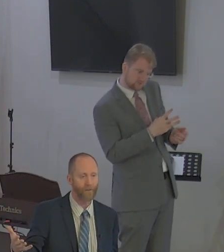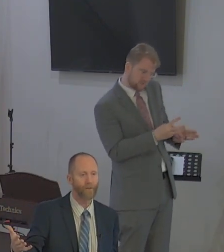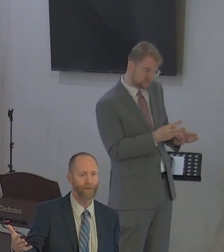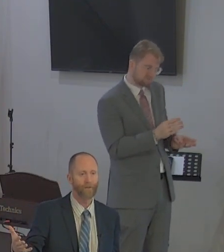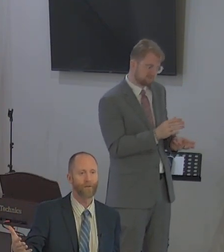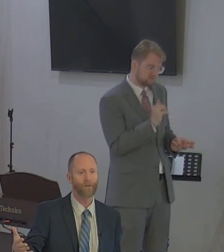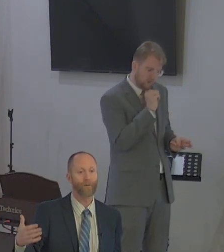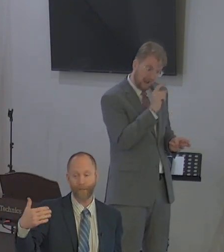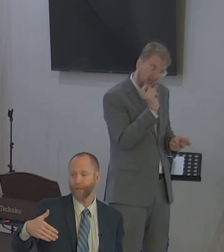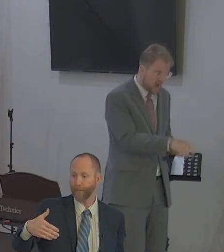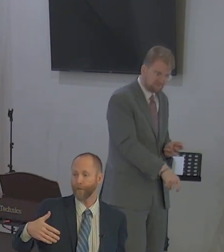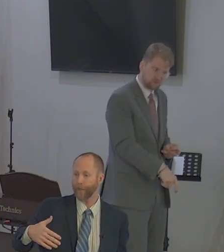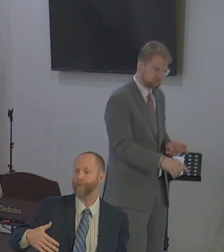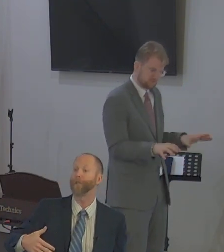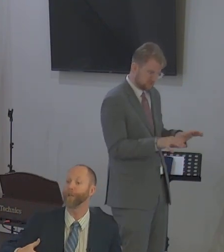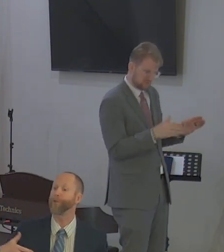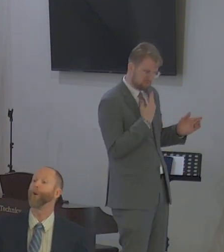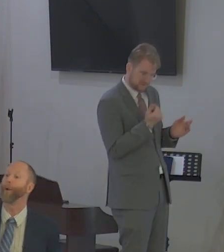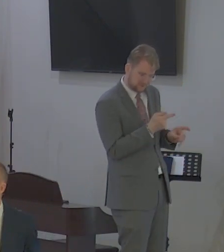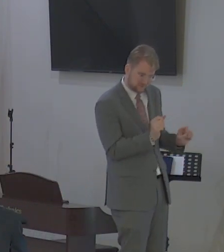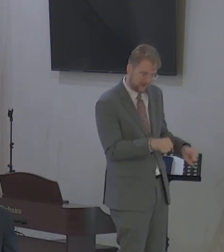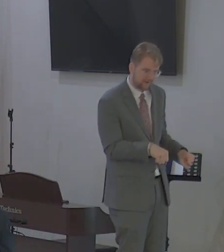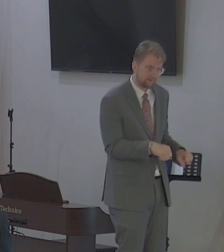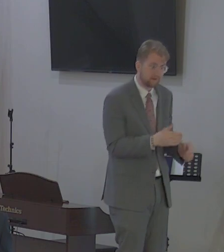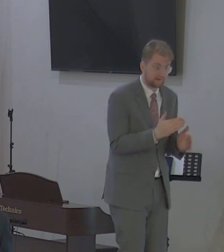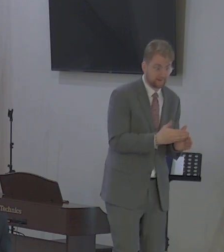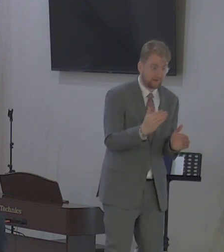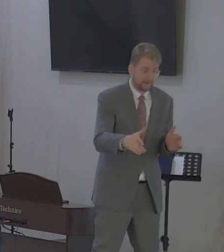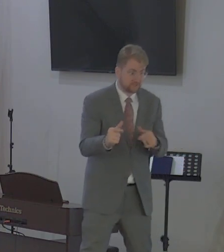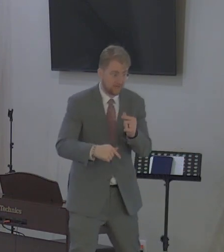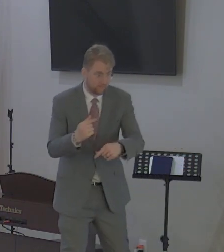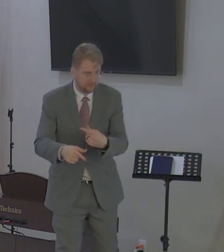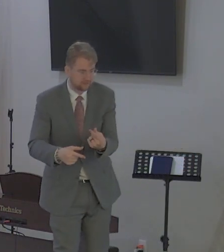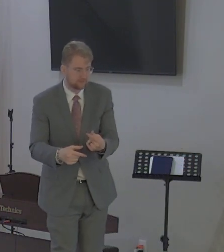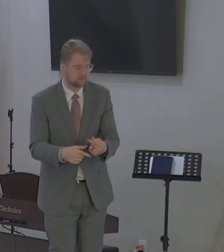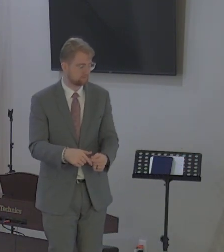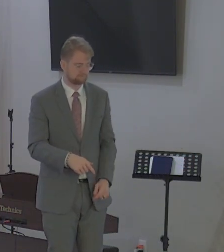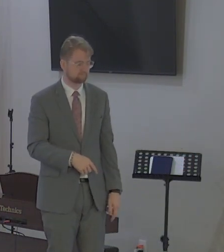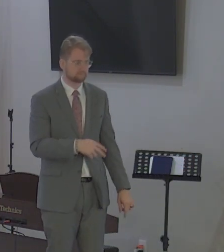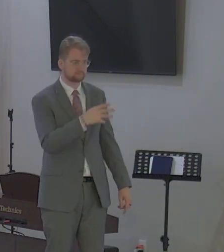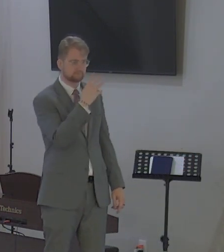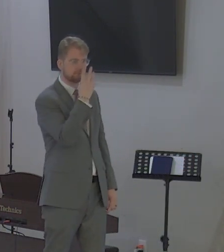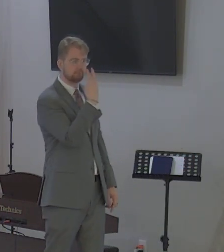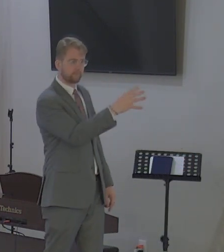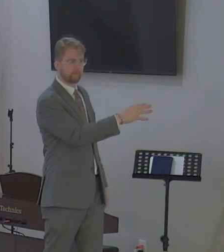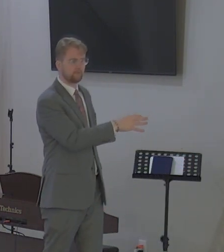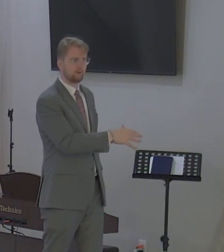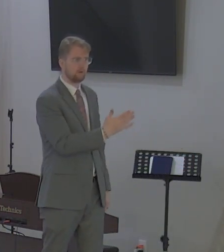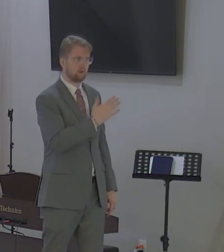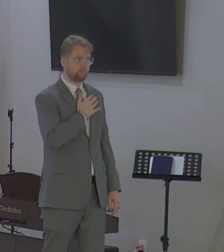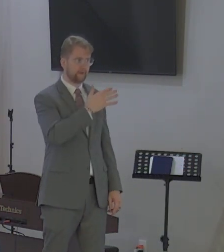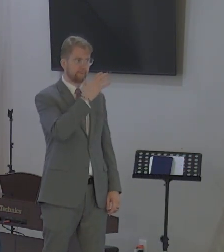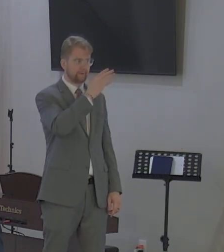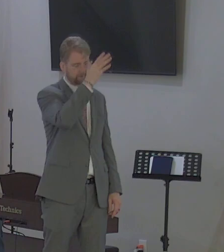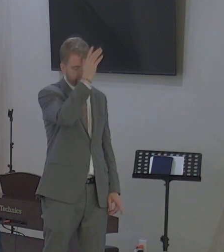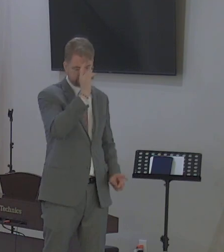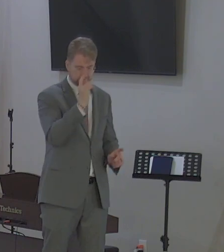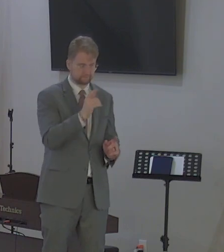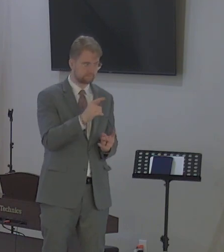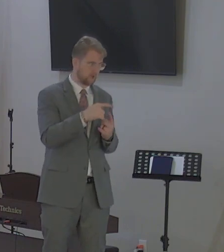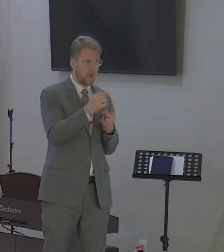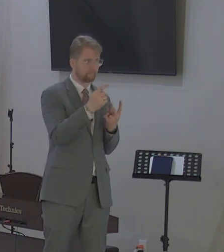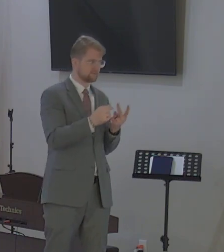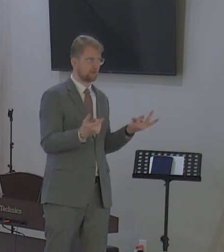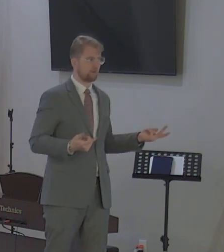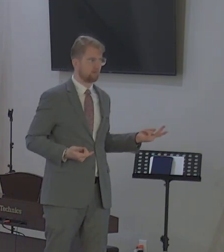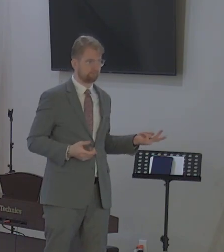can. What that statement is saying is the next generation is going to make it obsolete. Well, it was optional for my parents, and I'm not going to do it. It was optional